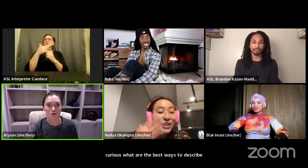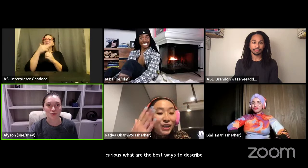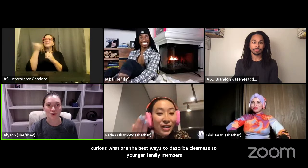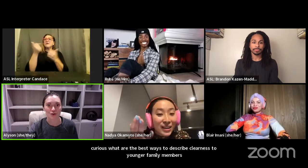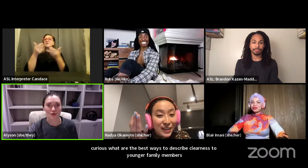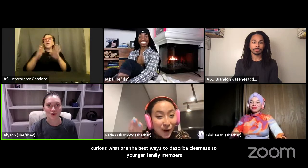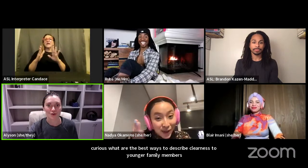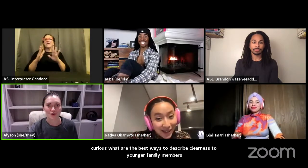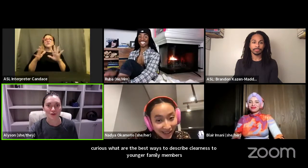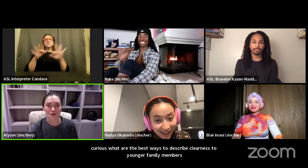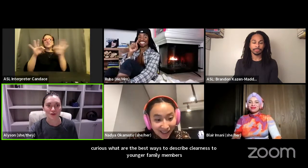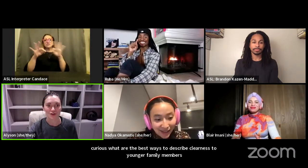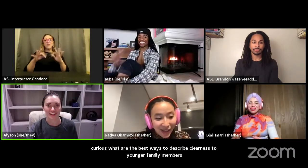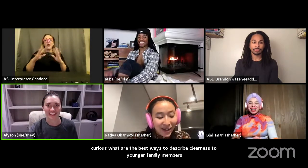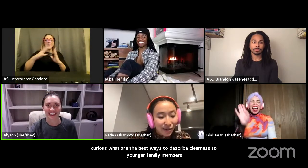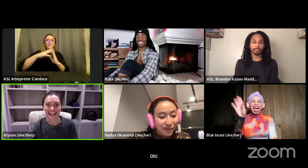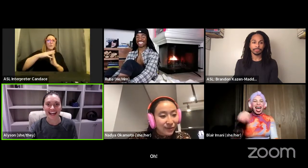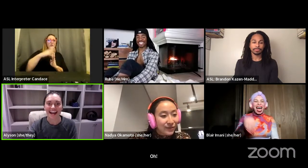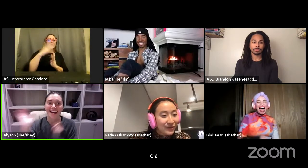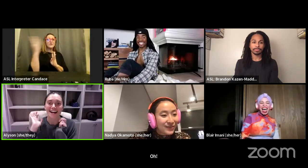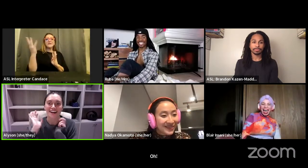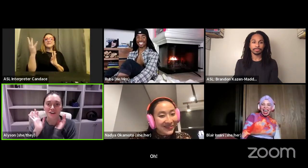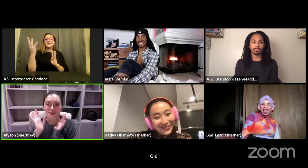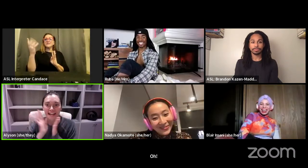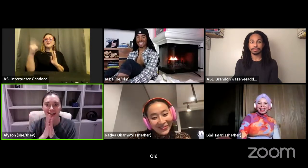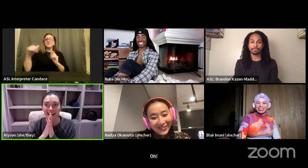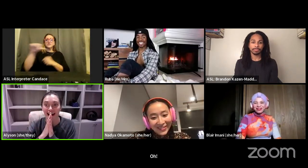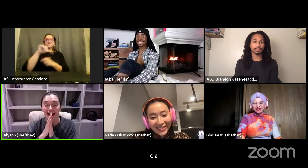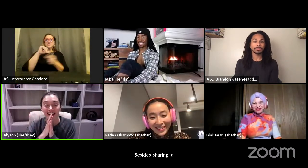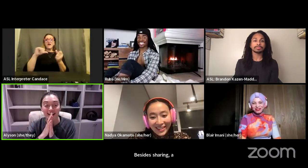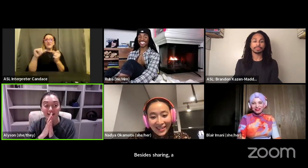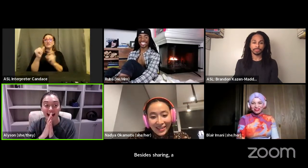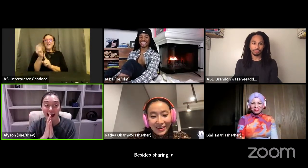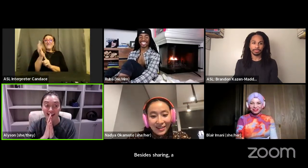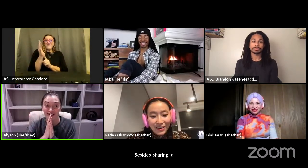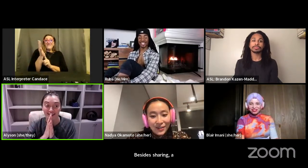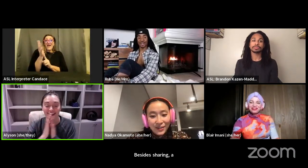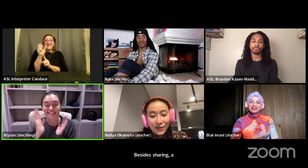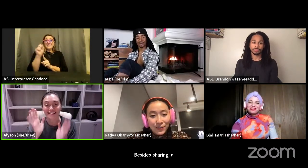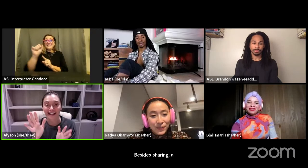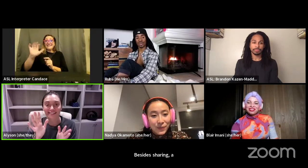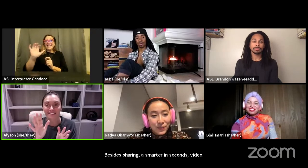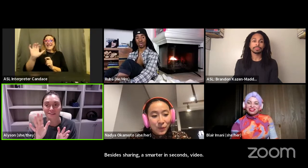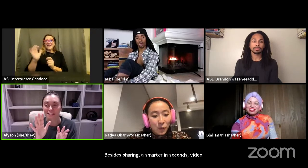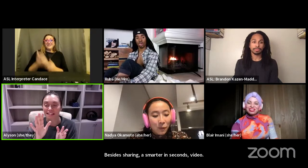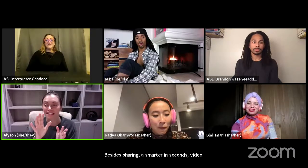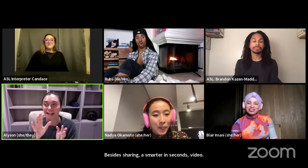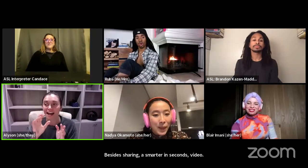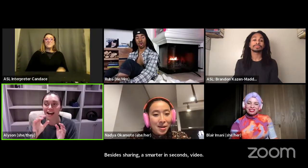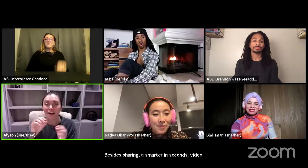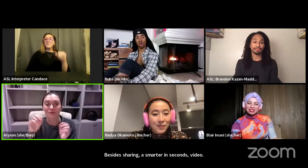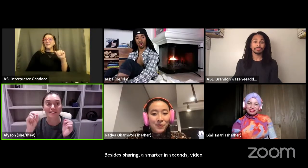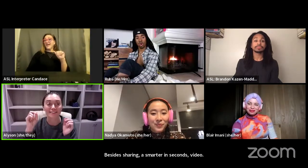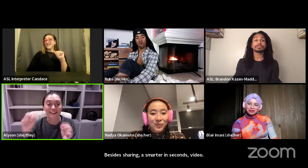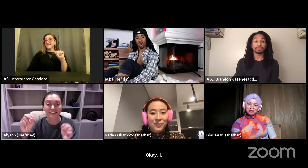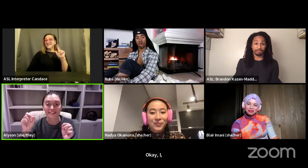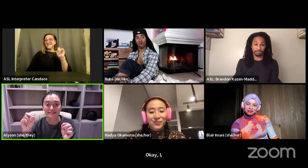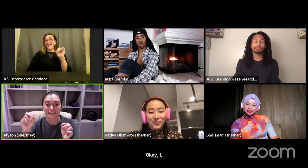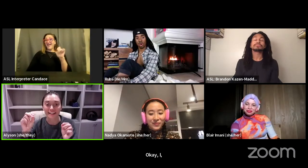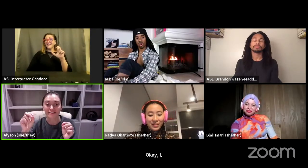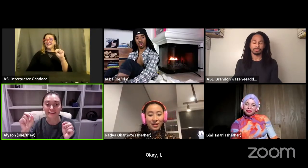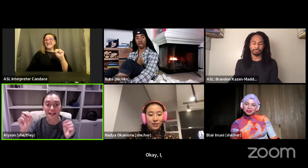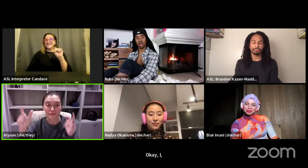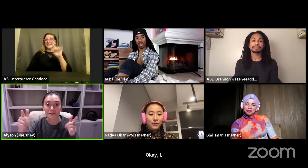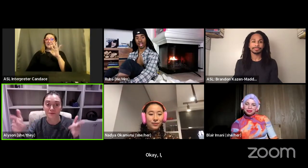Ooh. Besides sharing a Smarter in Seconds video. Okay, this is Allison speaking. I would